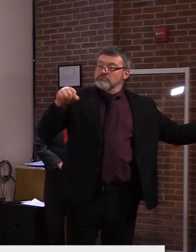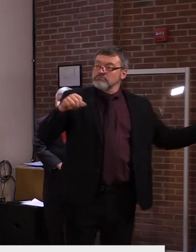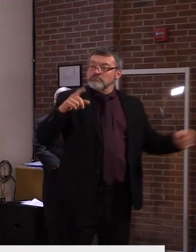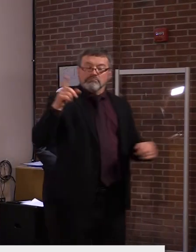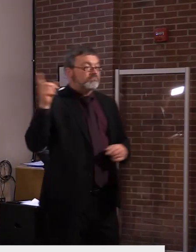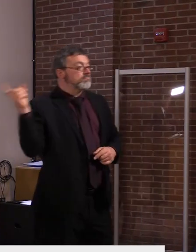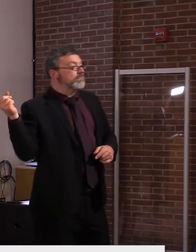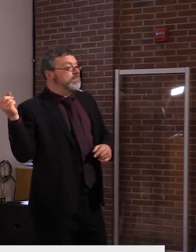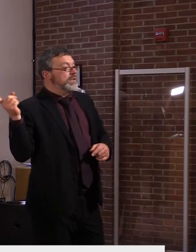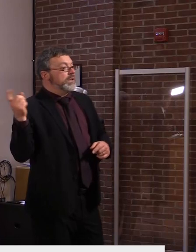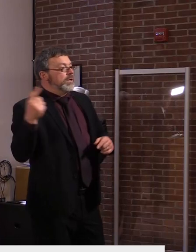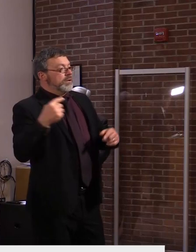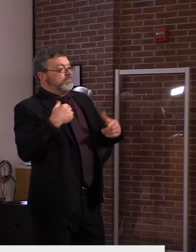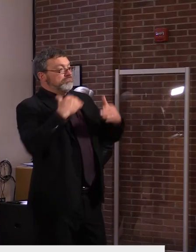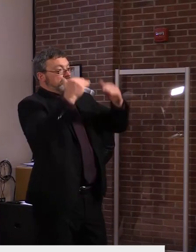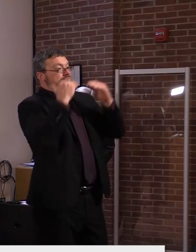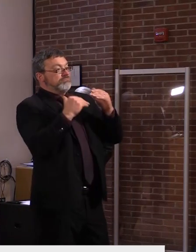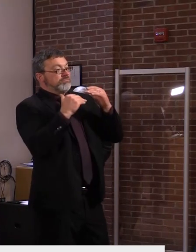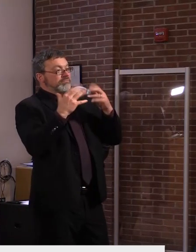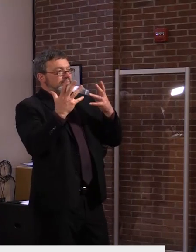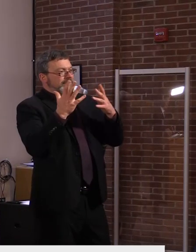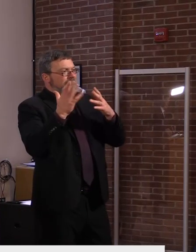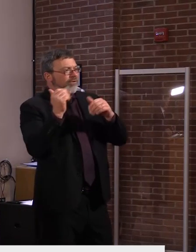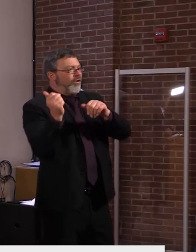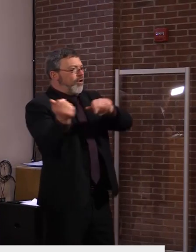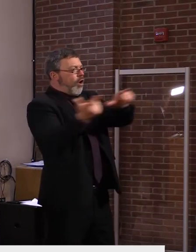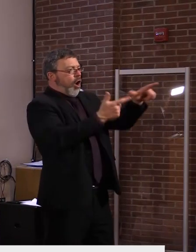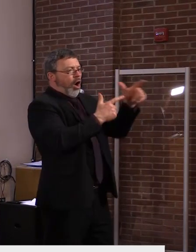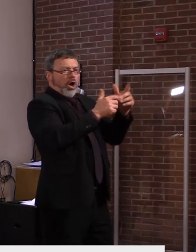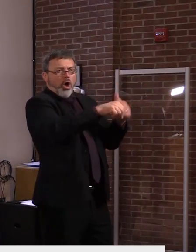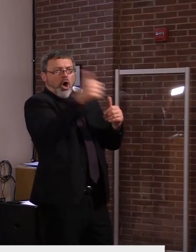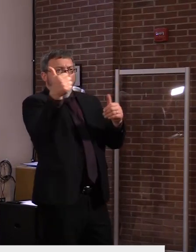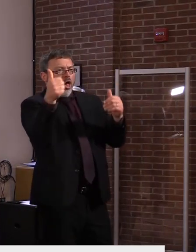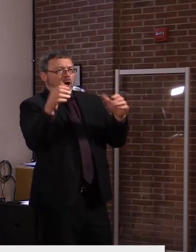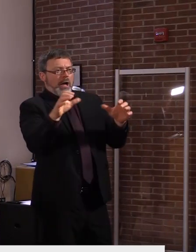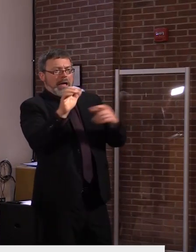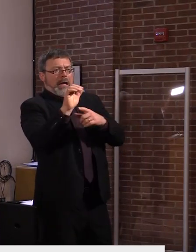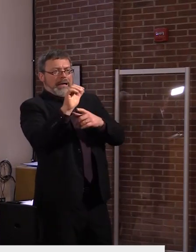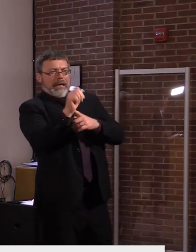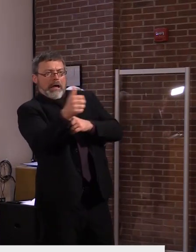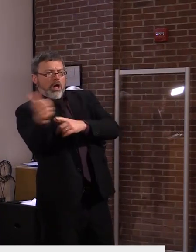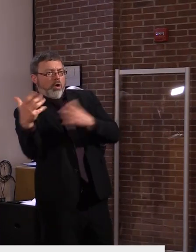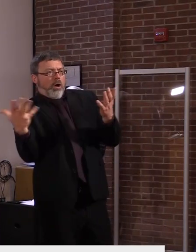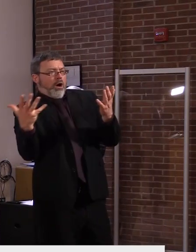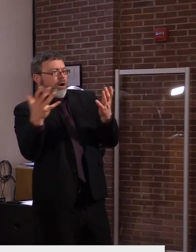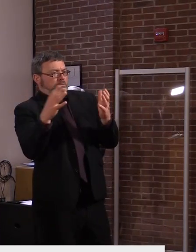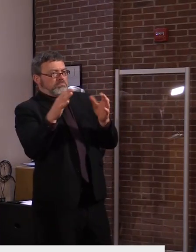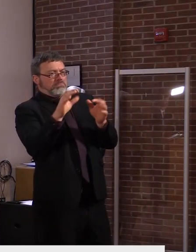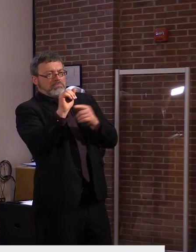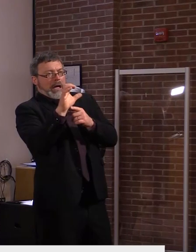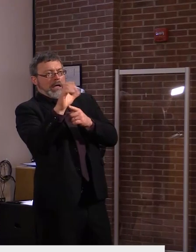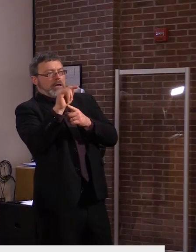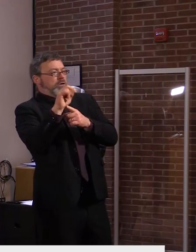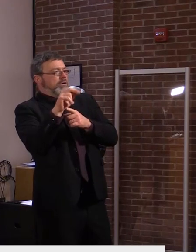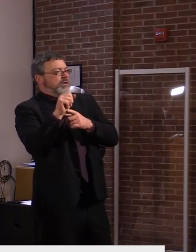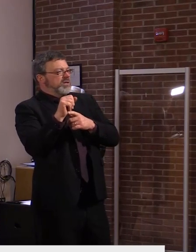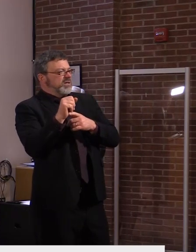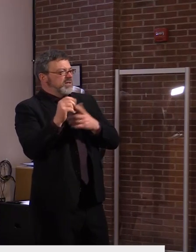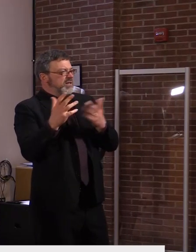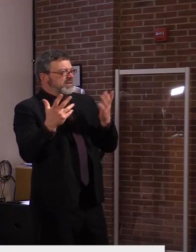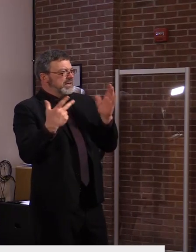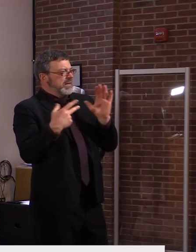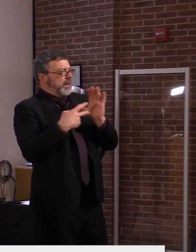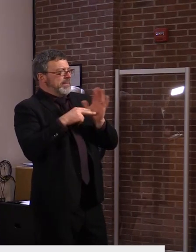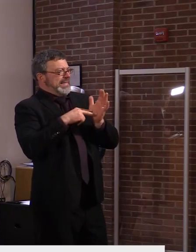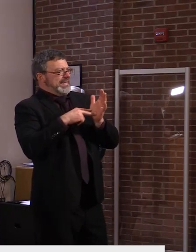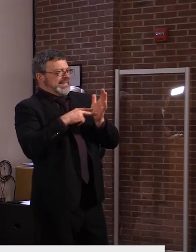And all other measures to curb this, all other measures. What did they mean by all other measures other